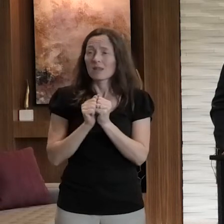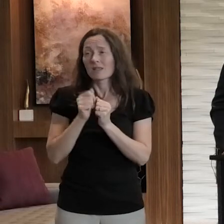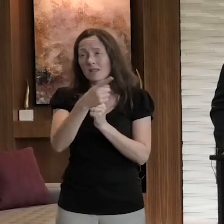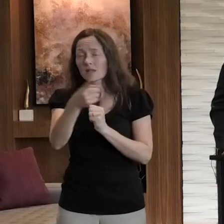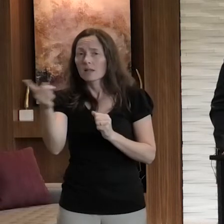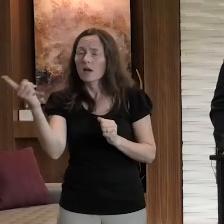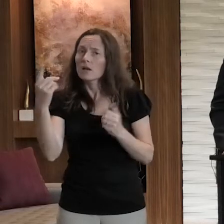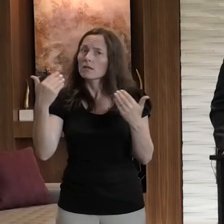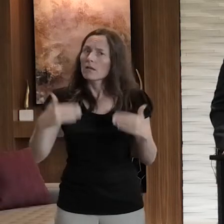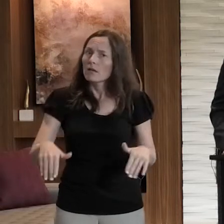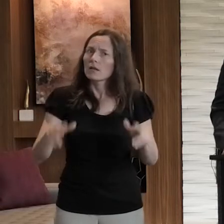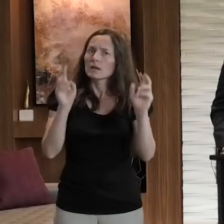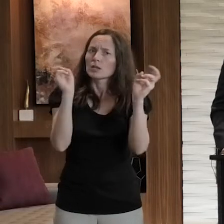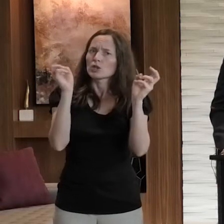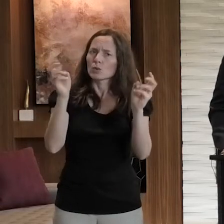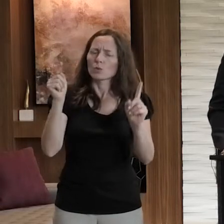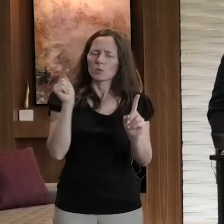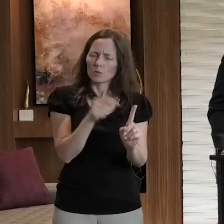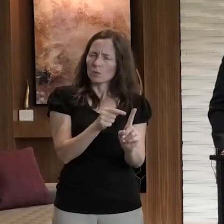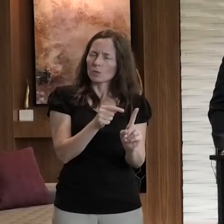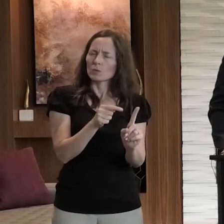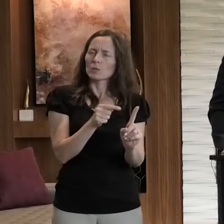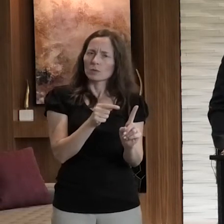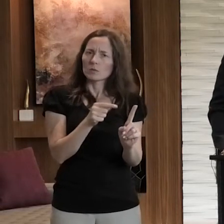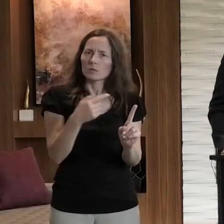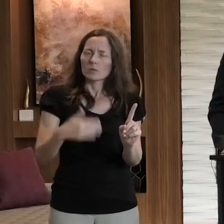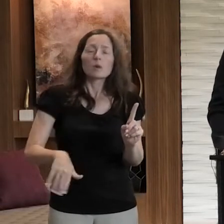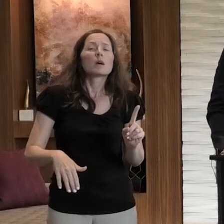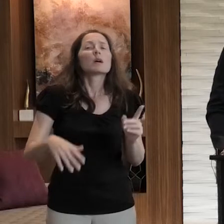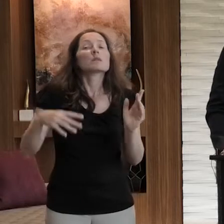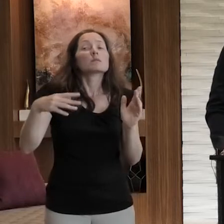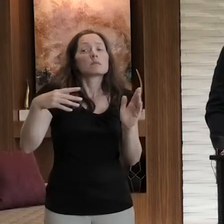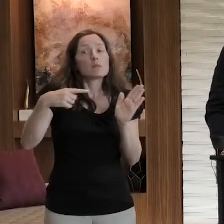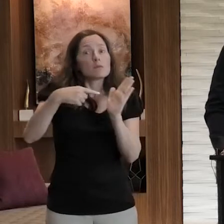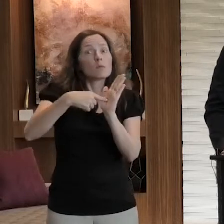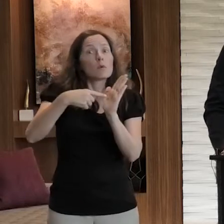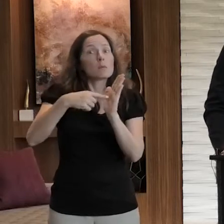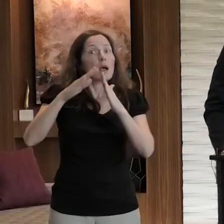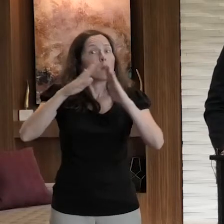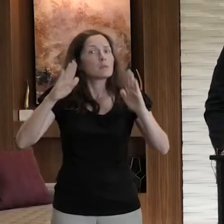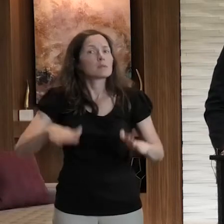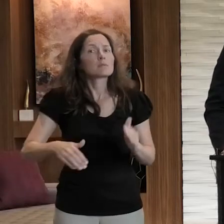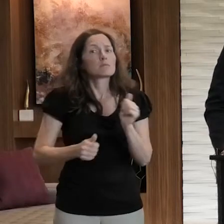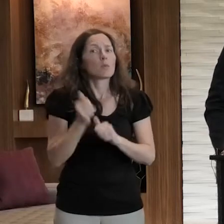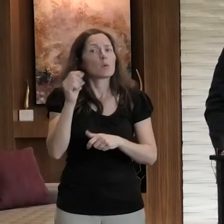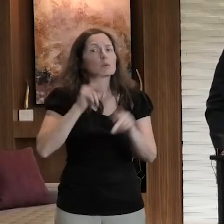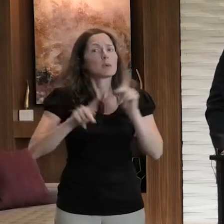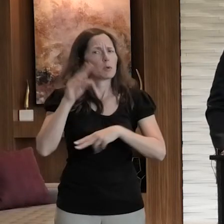know, affordable housing is something that so many people support in theory.